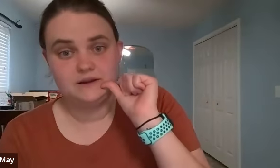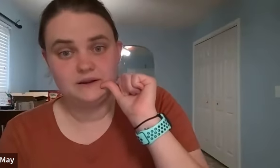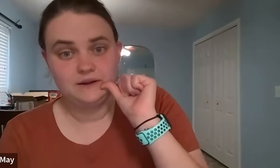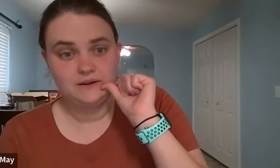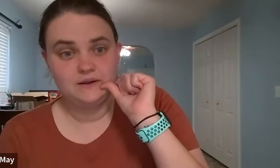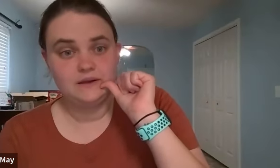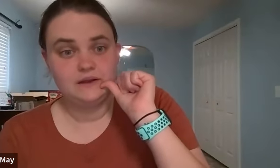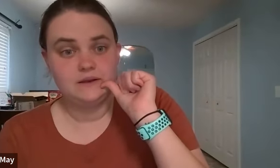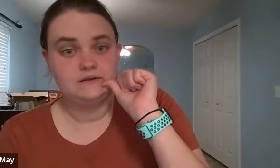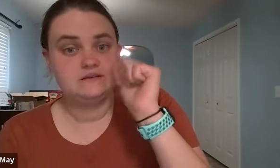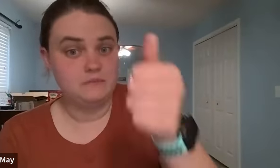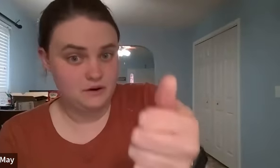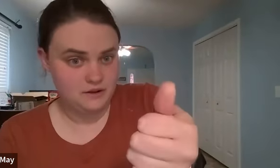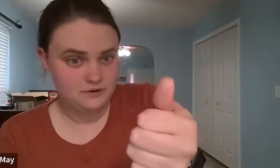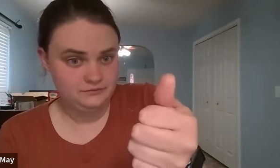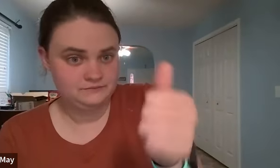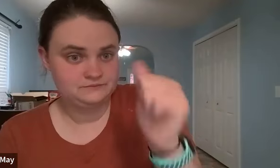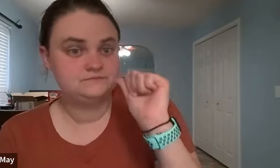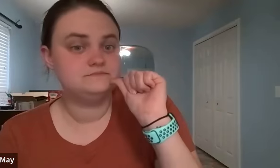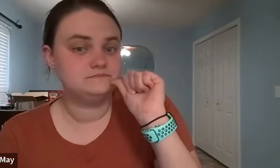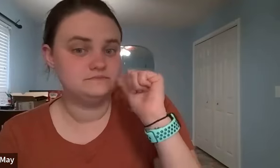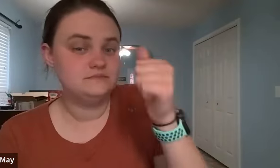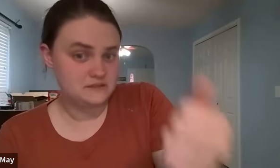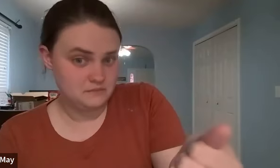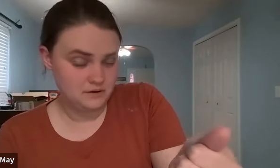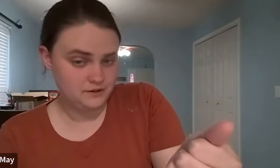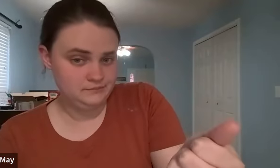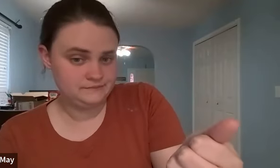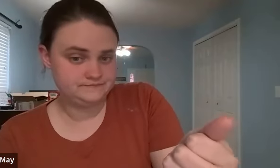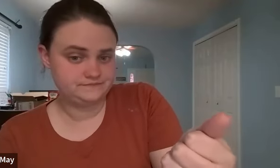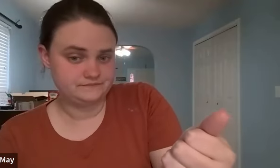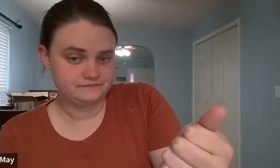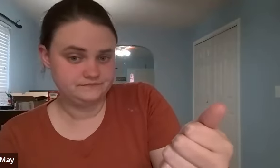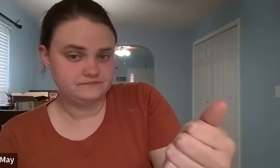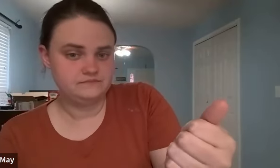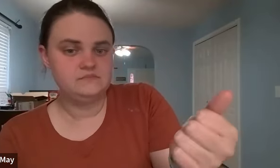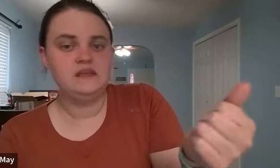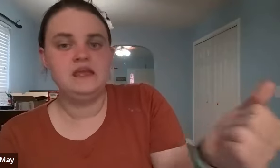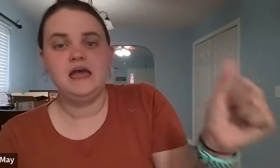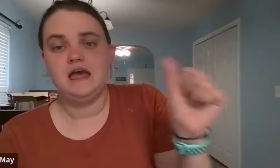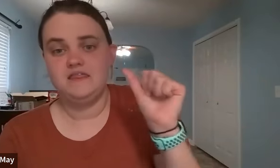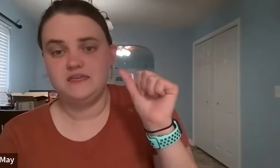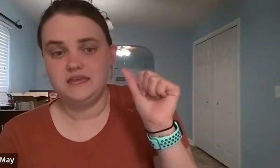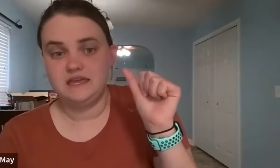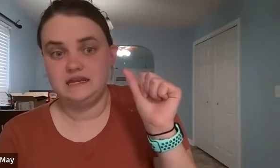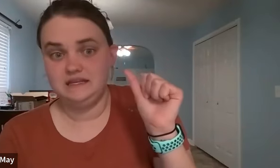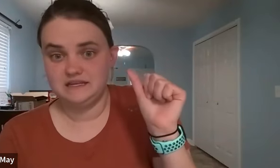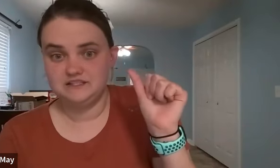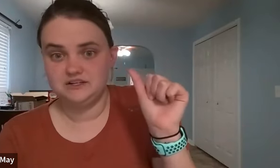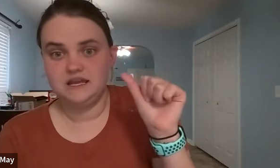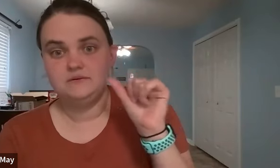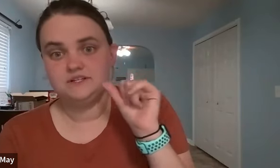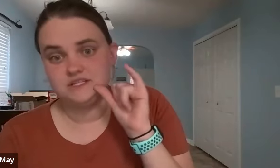here, tomorrow. Tomorrow. And then yesterday, which